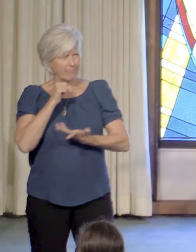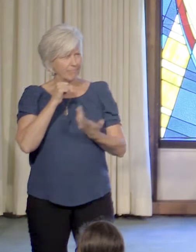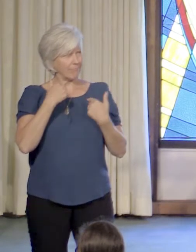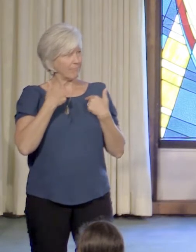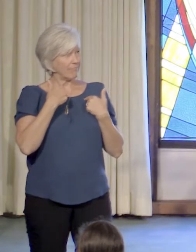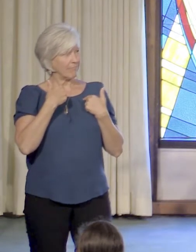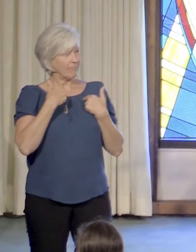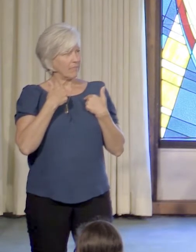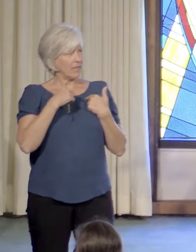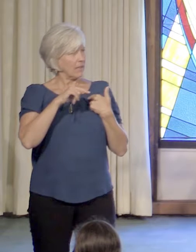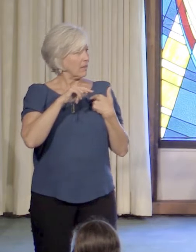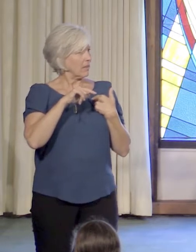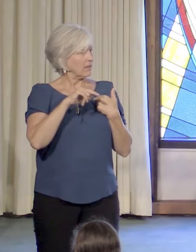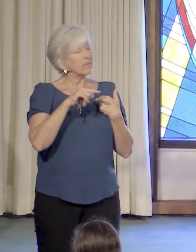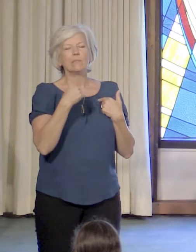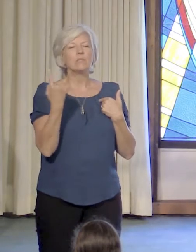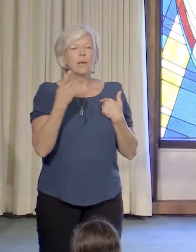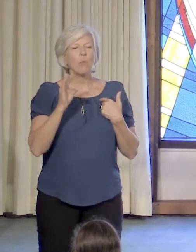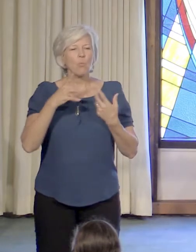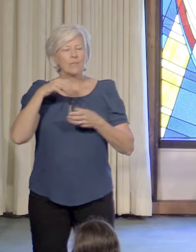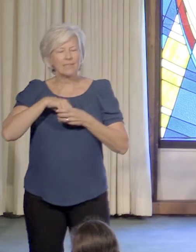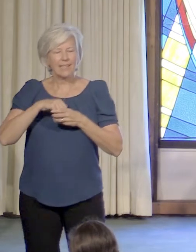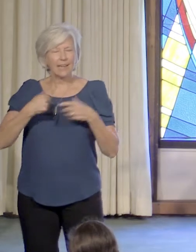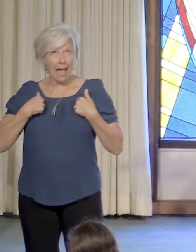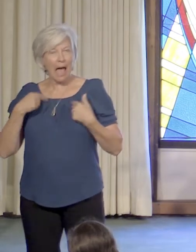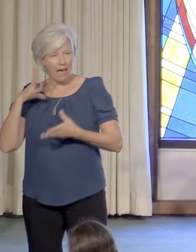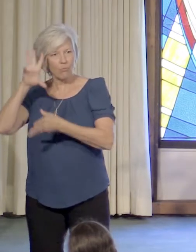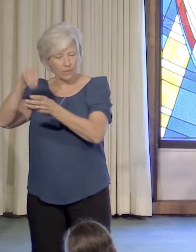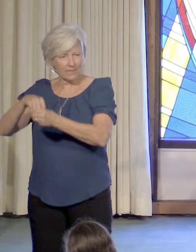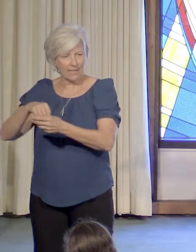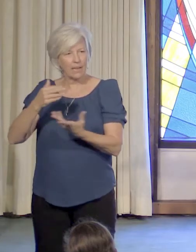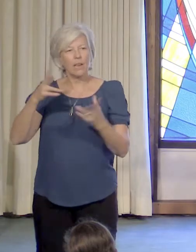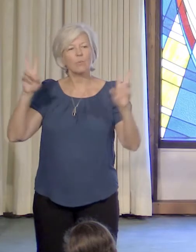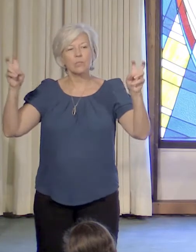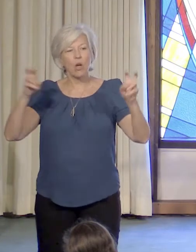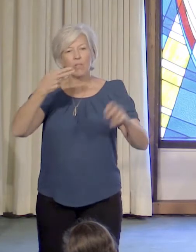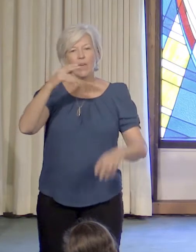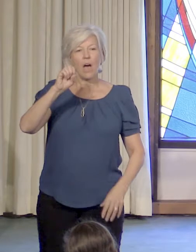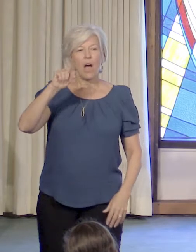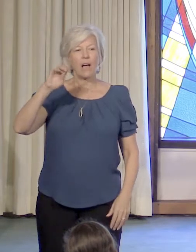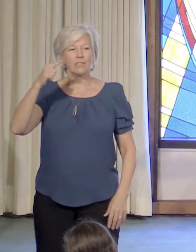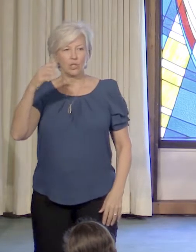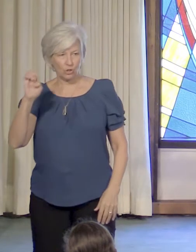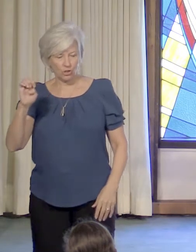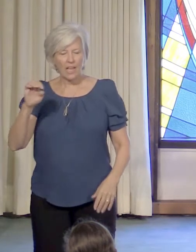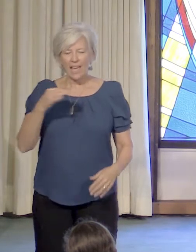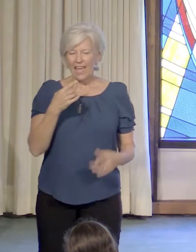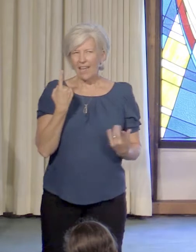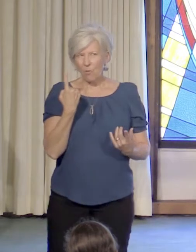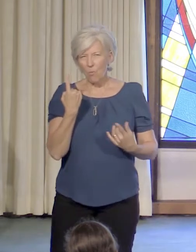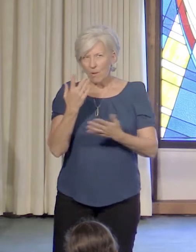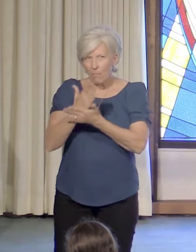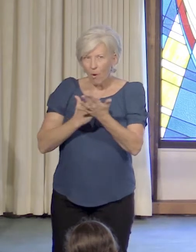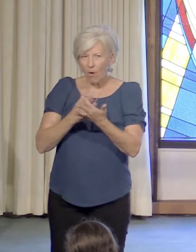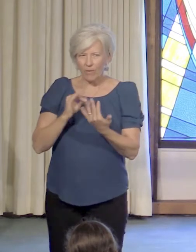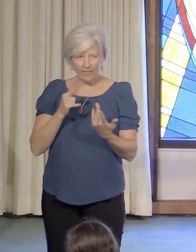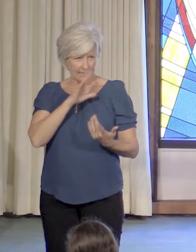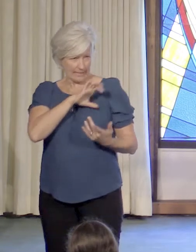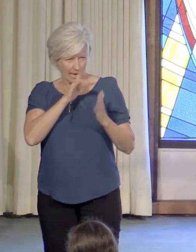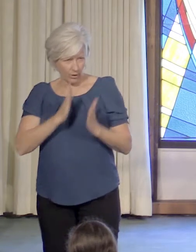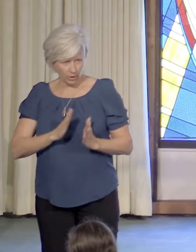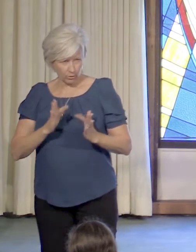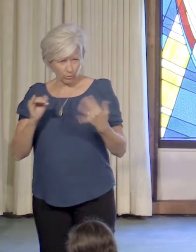both of us were undergraduates, called The Hostage. And at one point, these two characters are talking, and one of them's kind of an older guy,